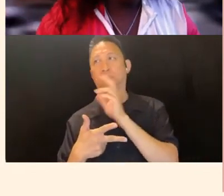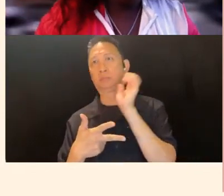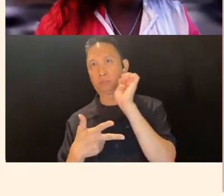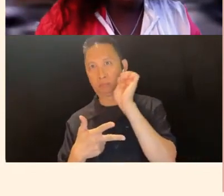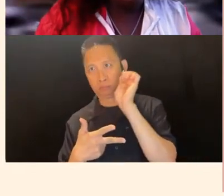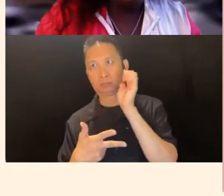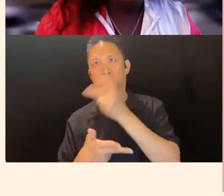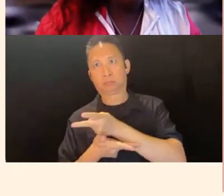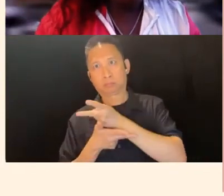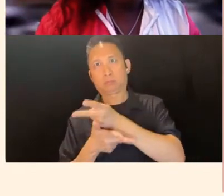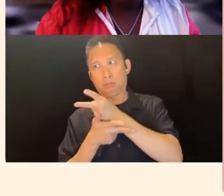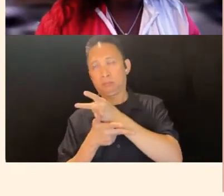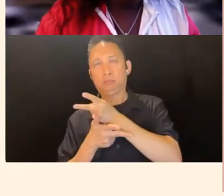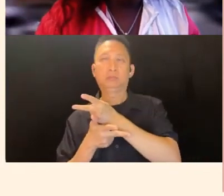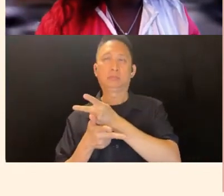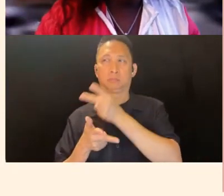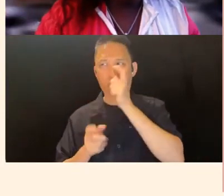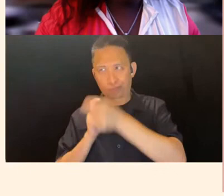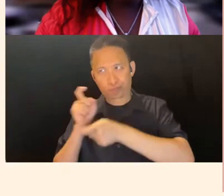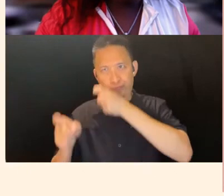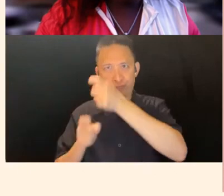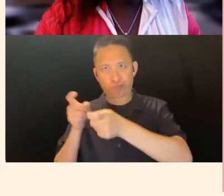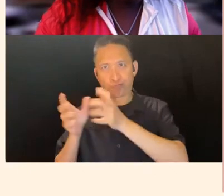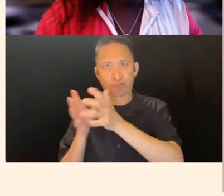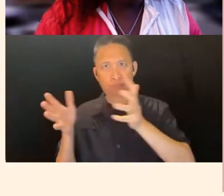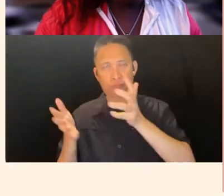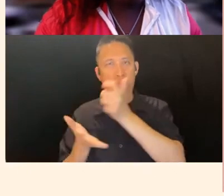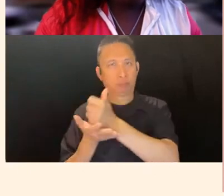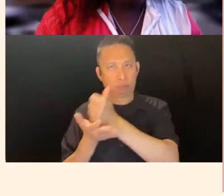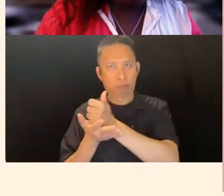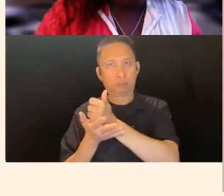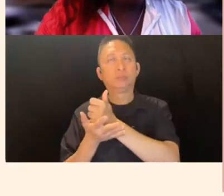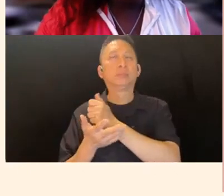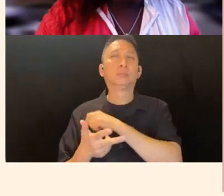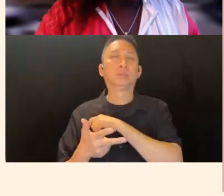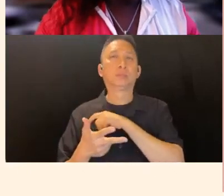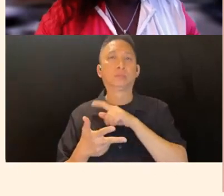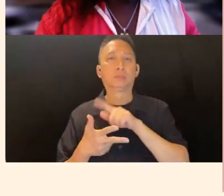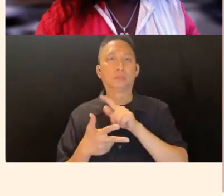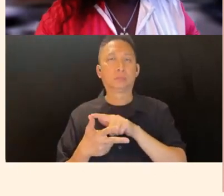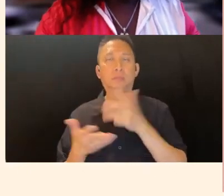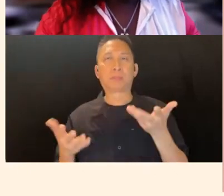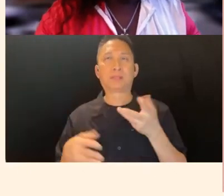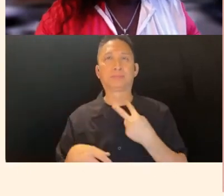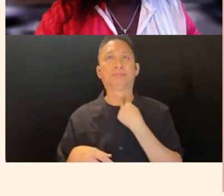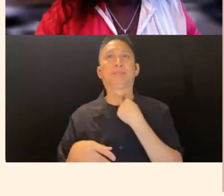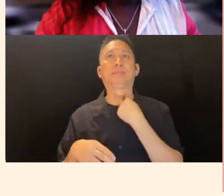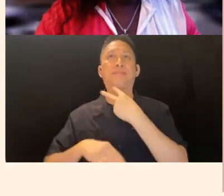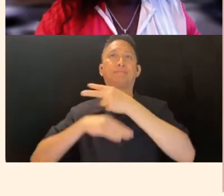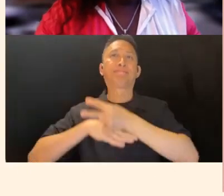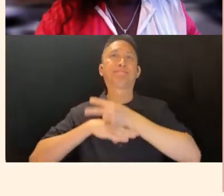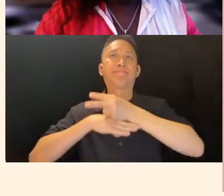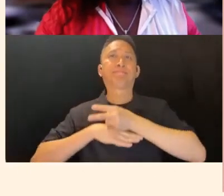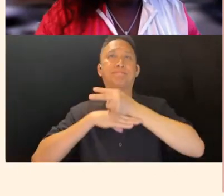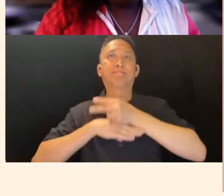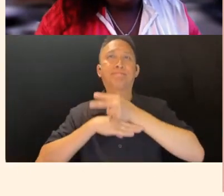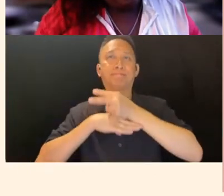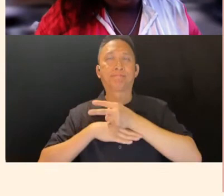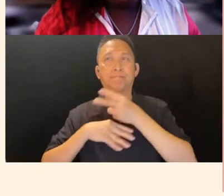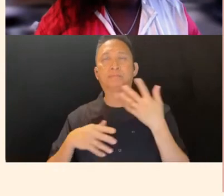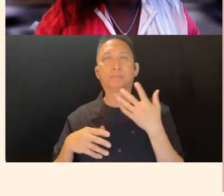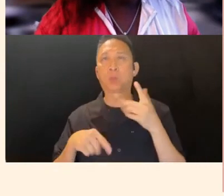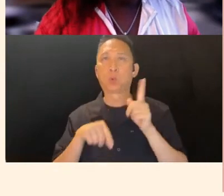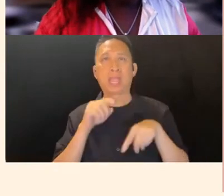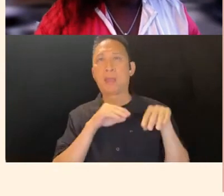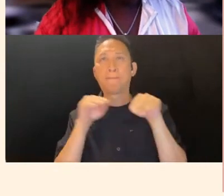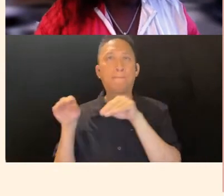3 services. So seniors that might be bedridden or that literally don't have mobility of